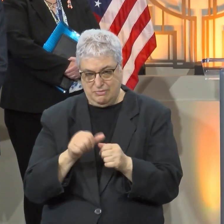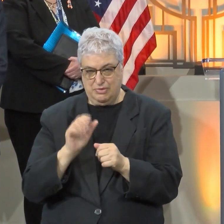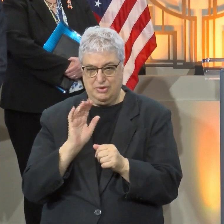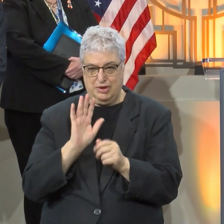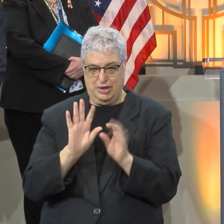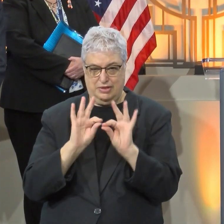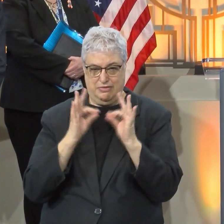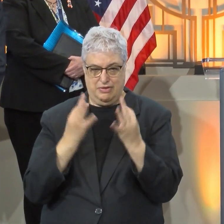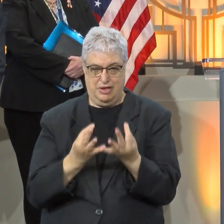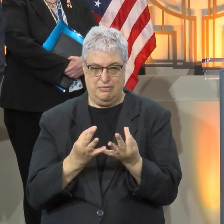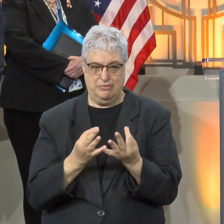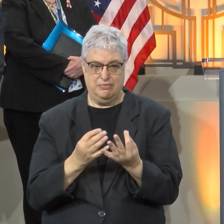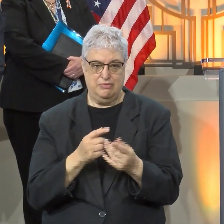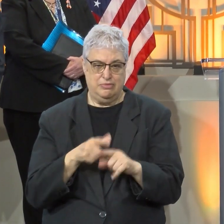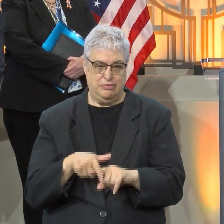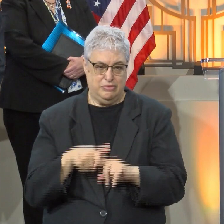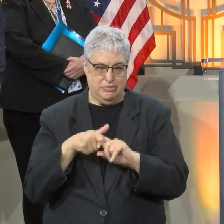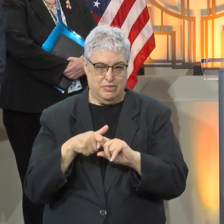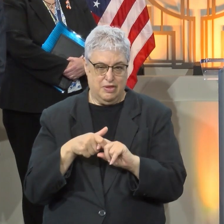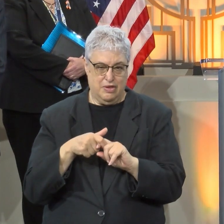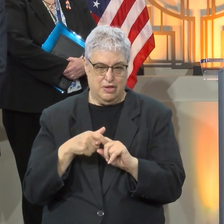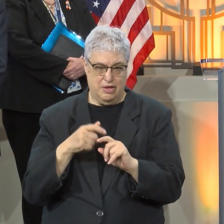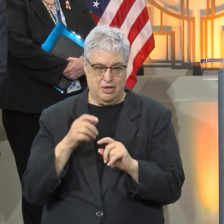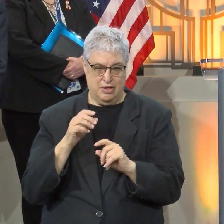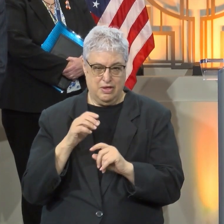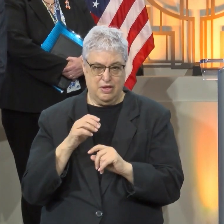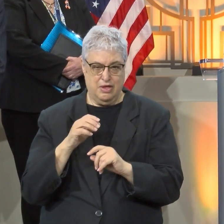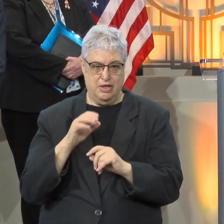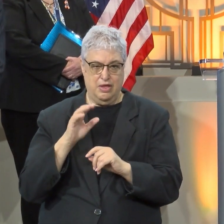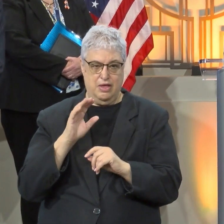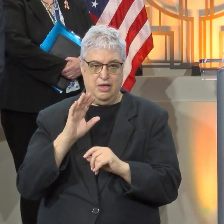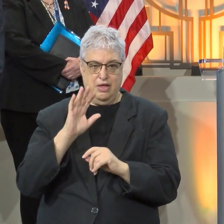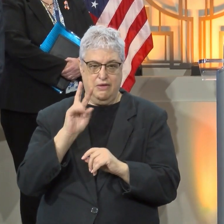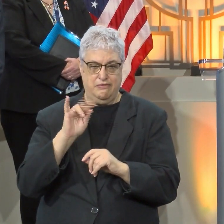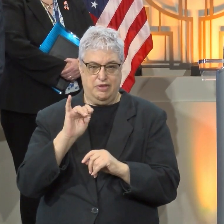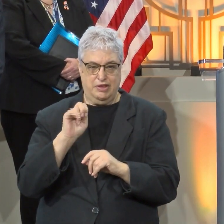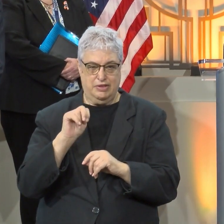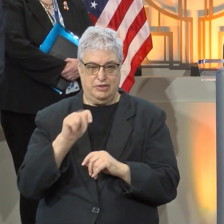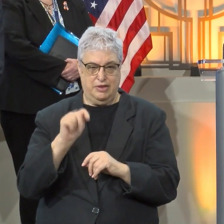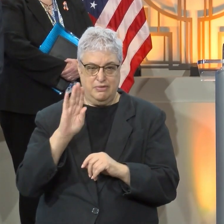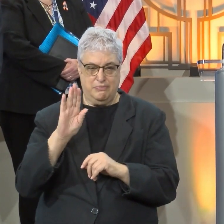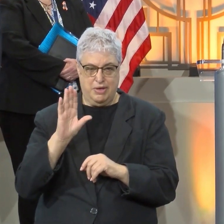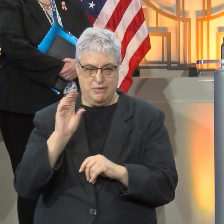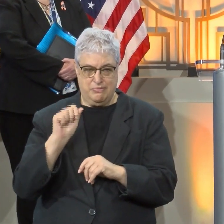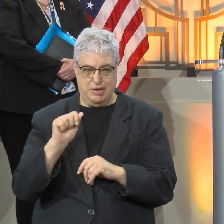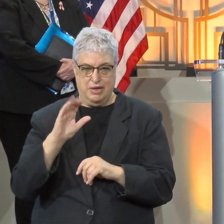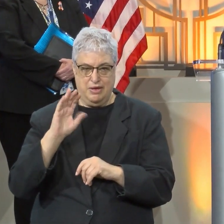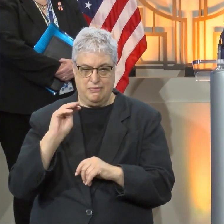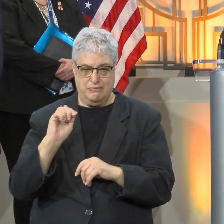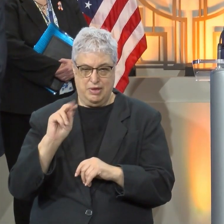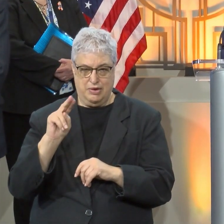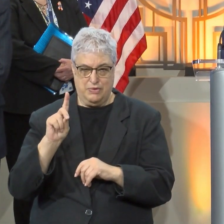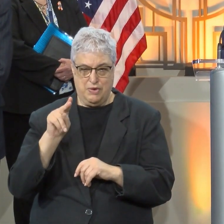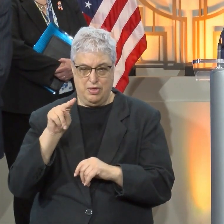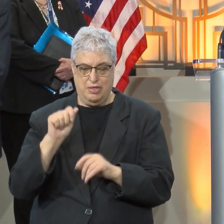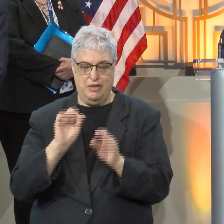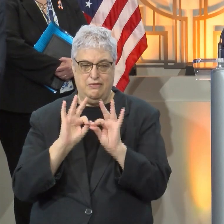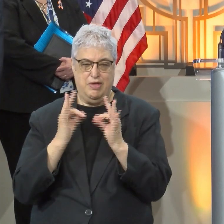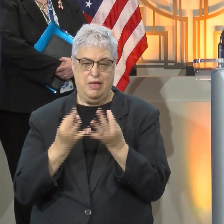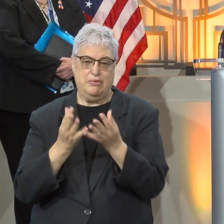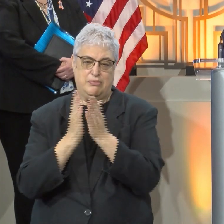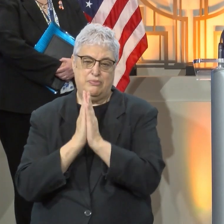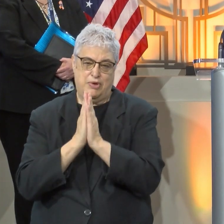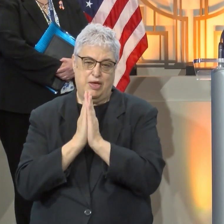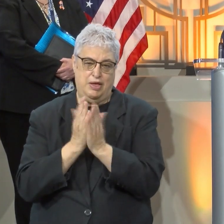to pause on behalf and to remember Vincent Bubba Mandola will be deeply missed, and to his family, we want to continue to lift them